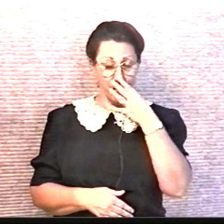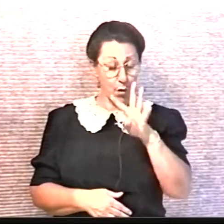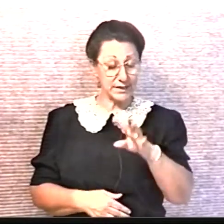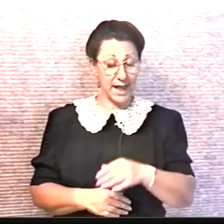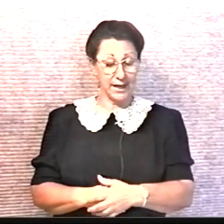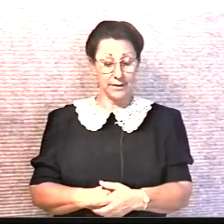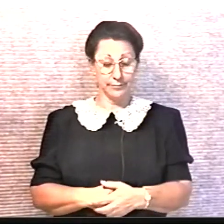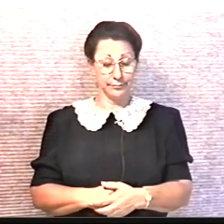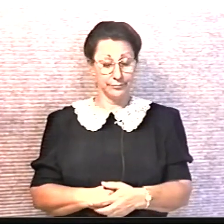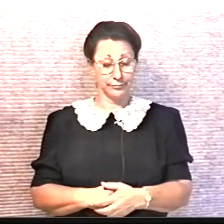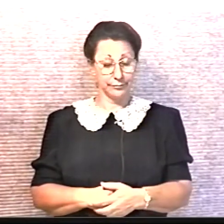Forsake.